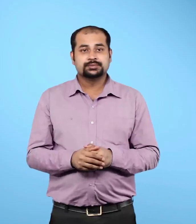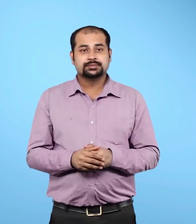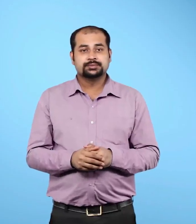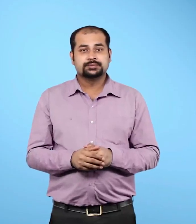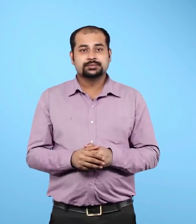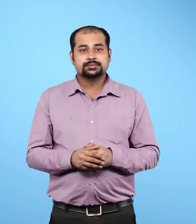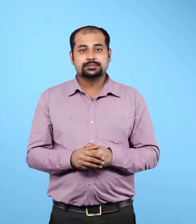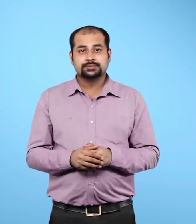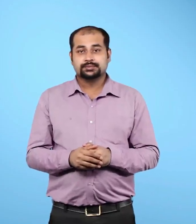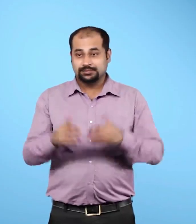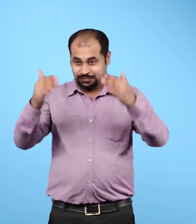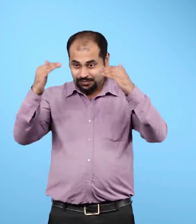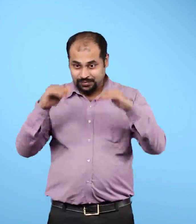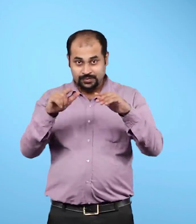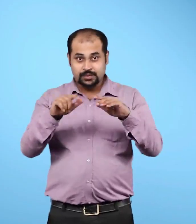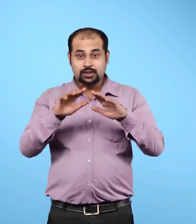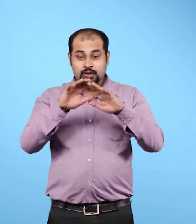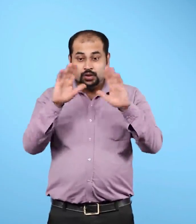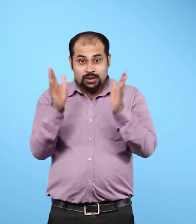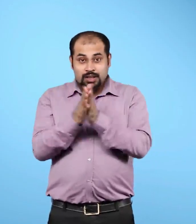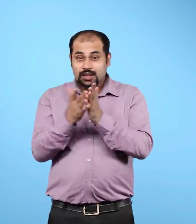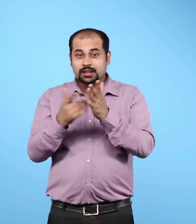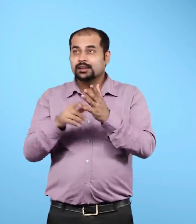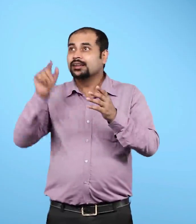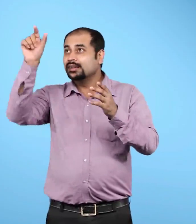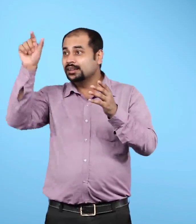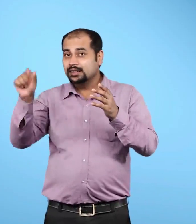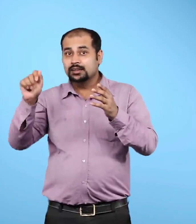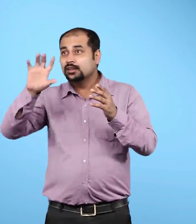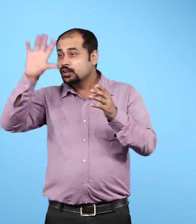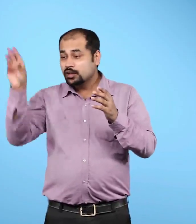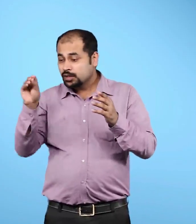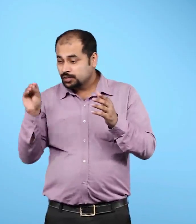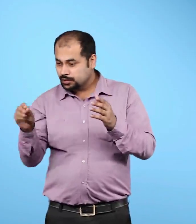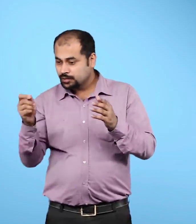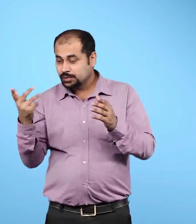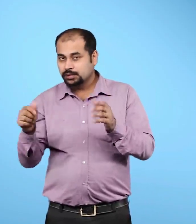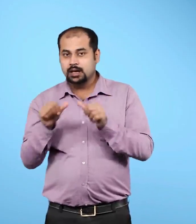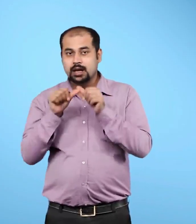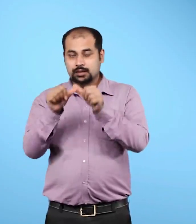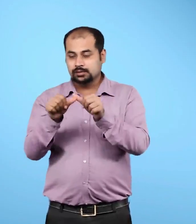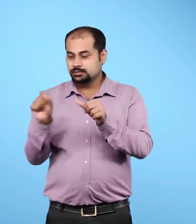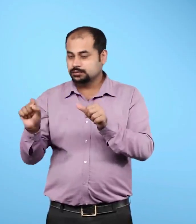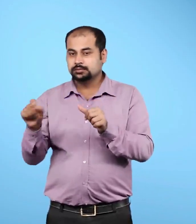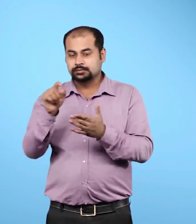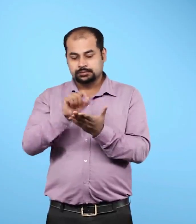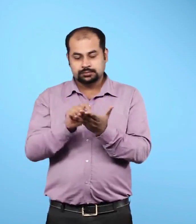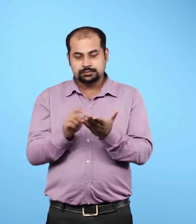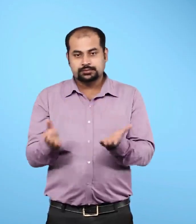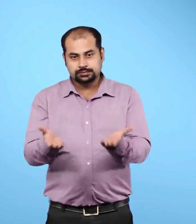8. Row 3, column 1, total, column 2, rupees dash.